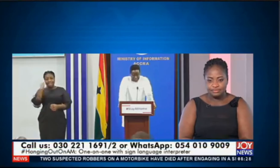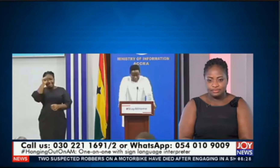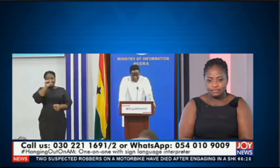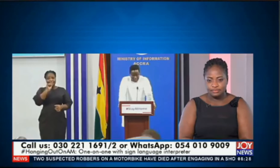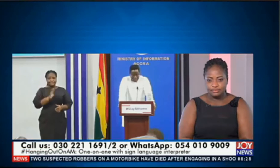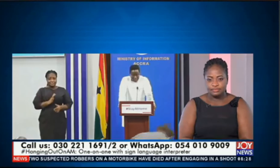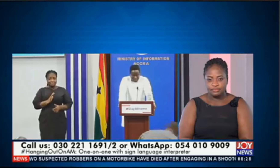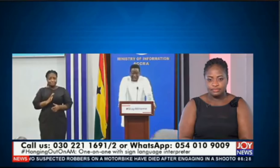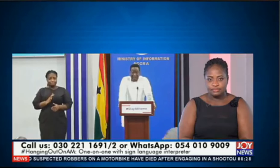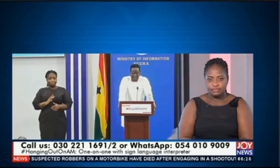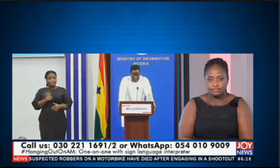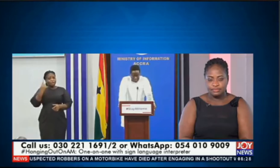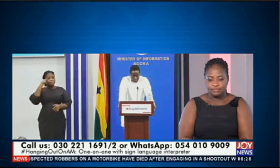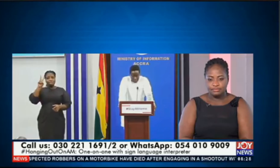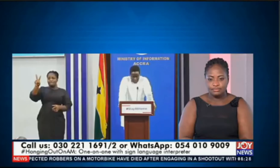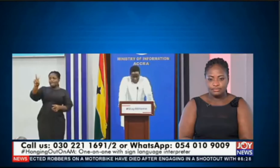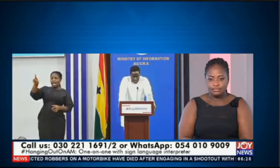as